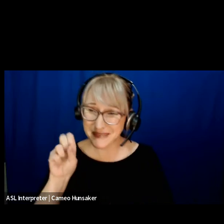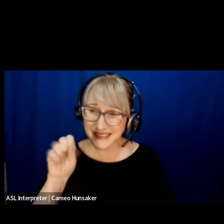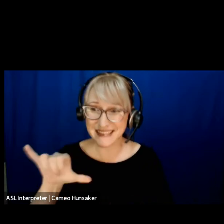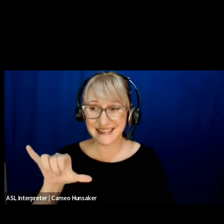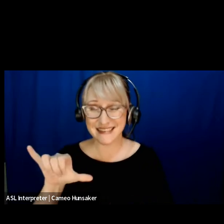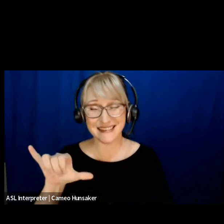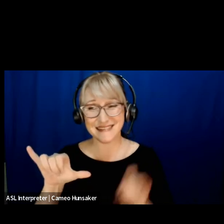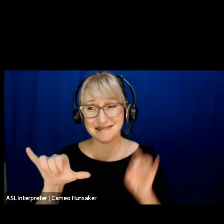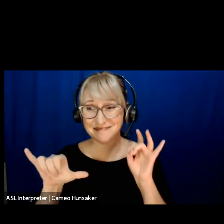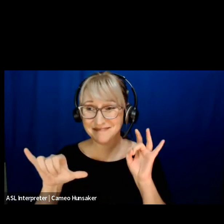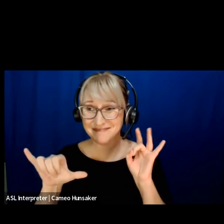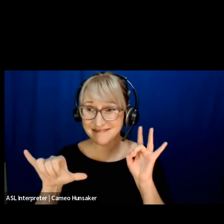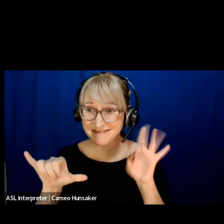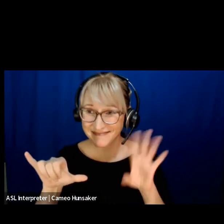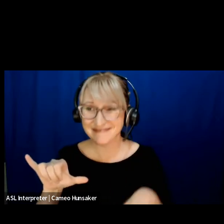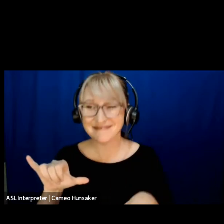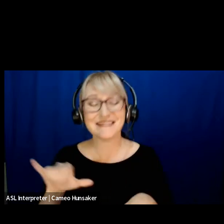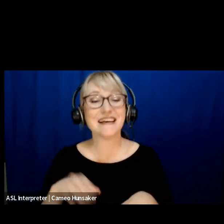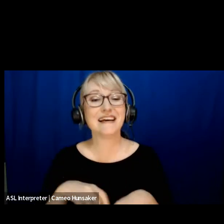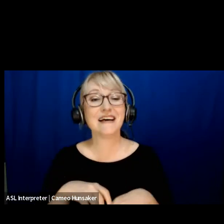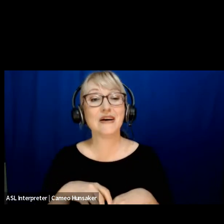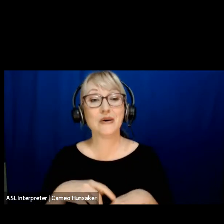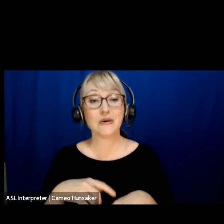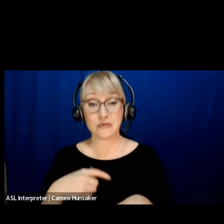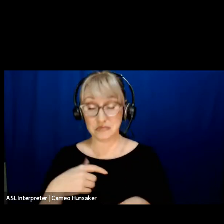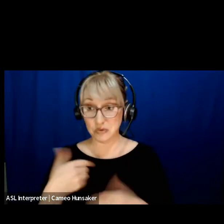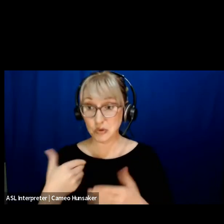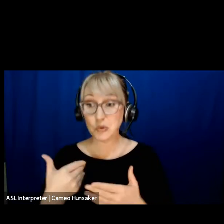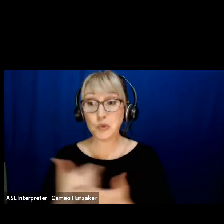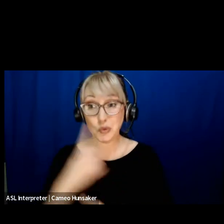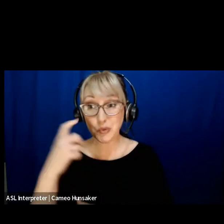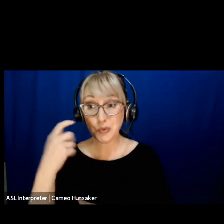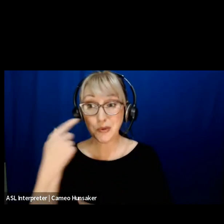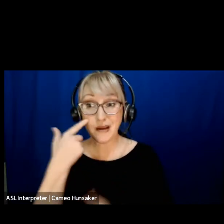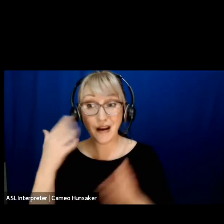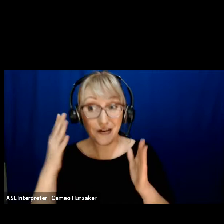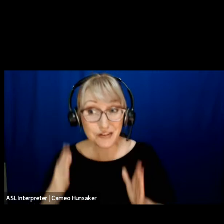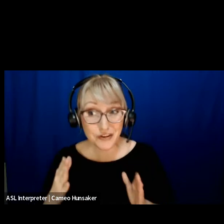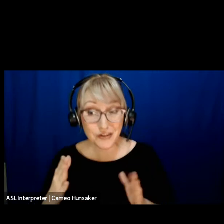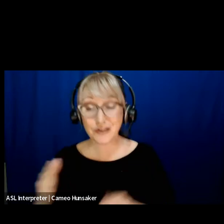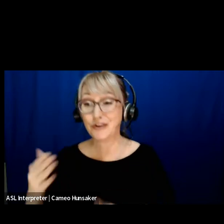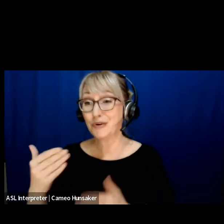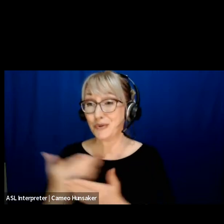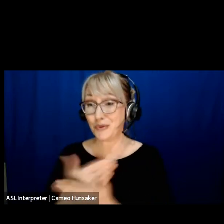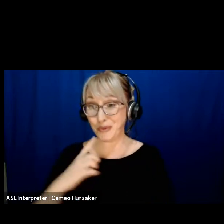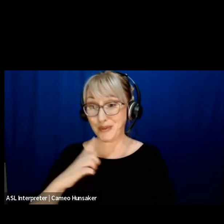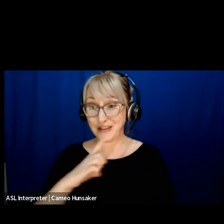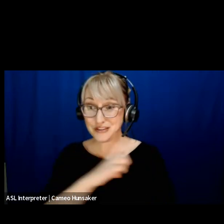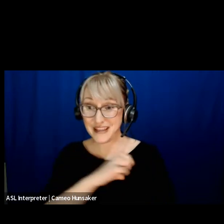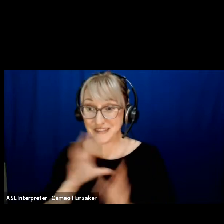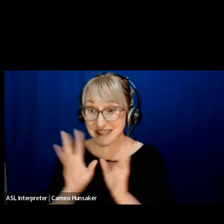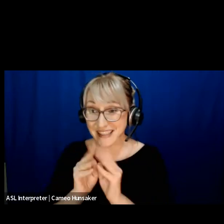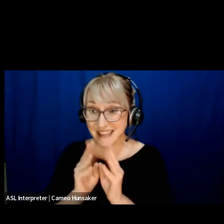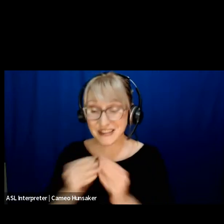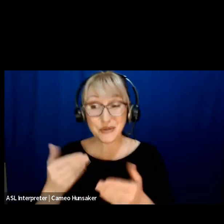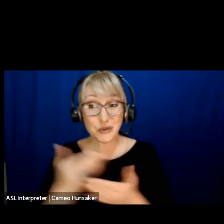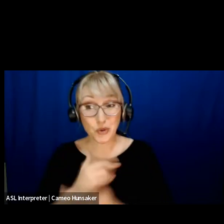And we have a new governor, a new legislative session, new